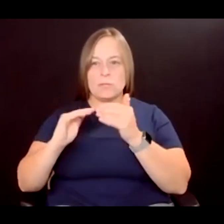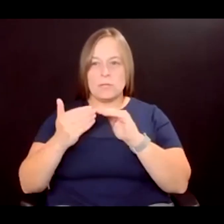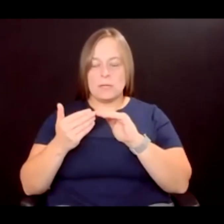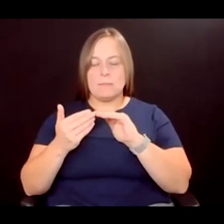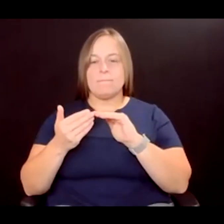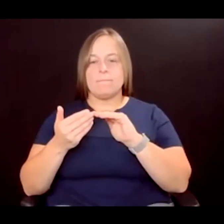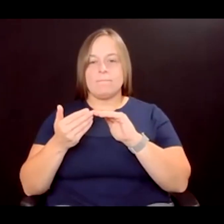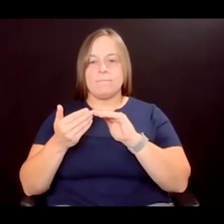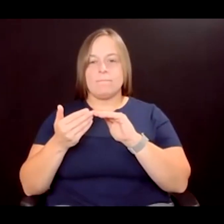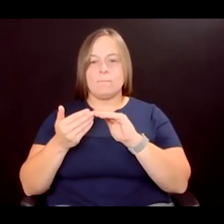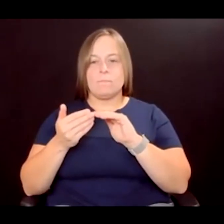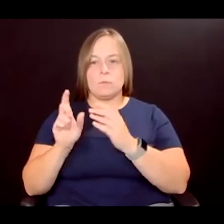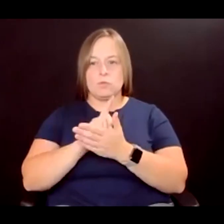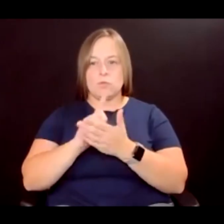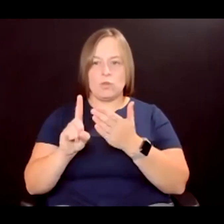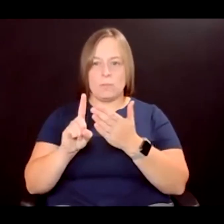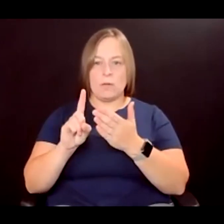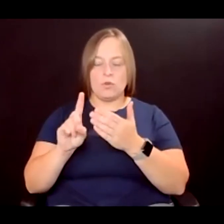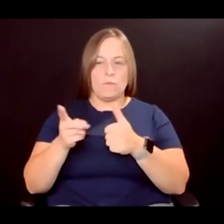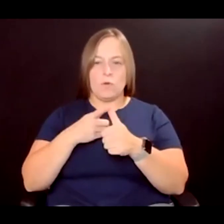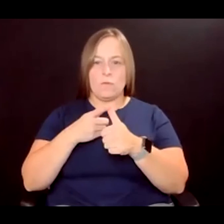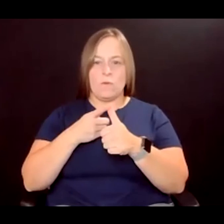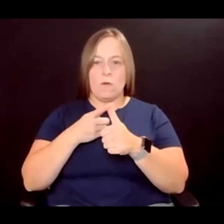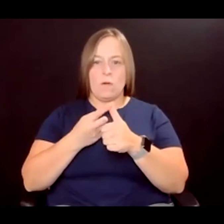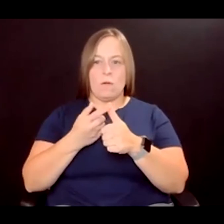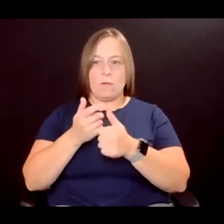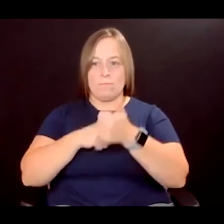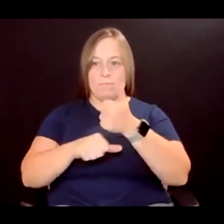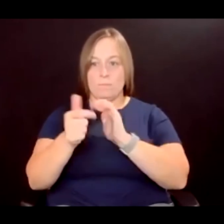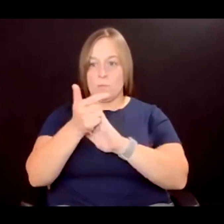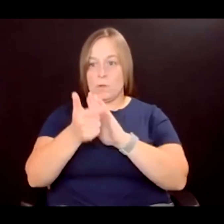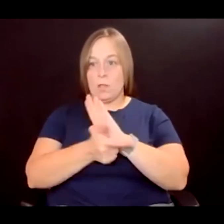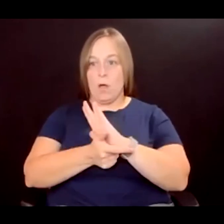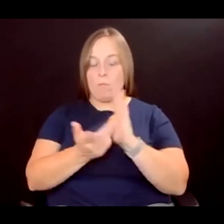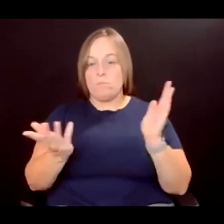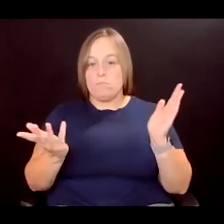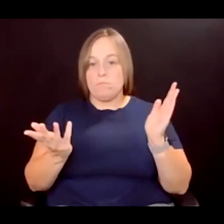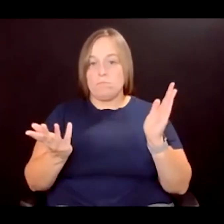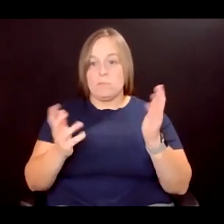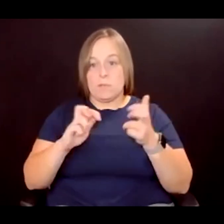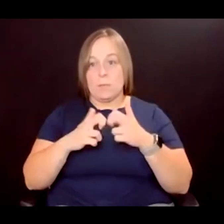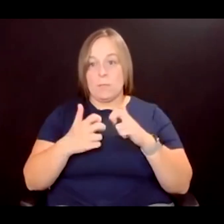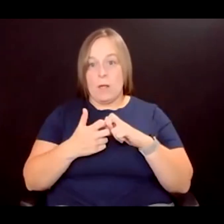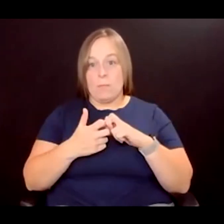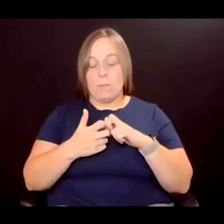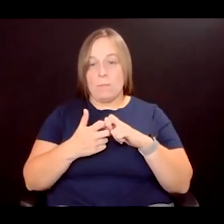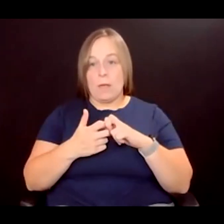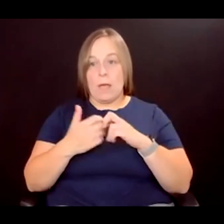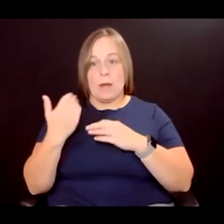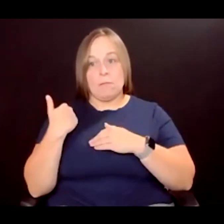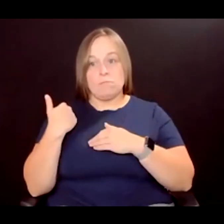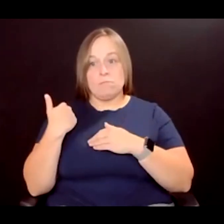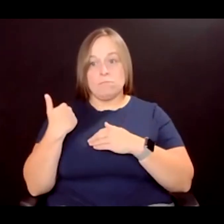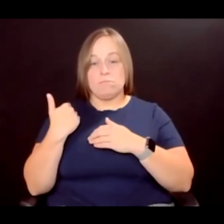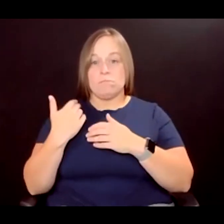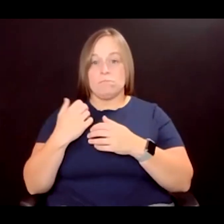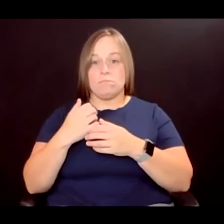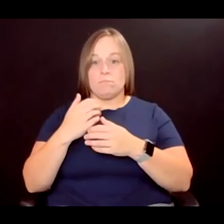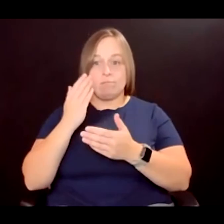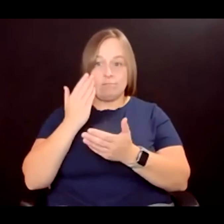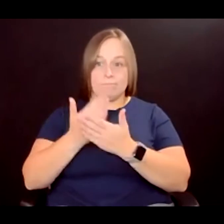She's saying she can't unmute. Well, Okay, let me hit it from both sides. How about that? Wait, I got Oh, it. there we go. Okay,